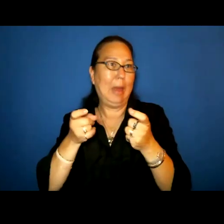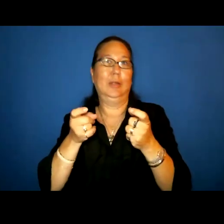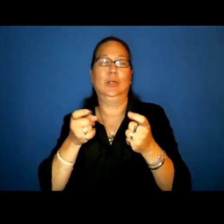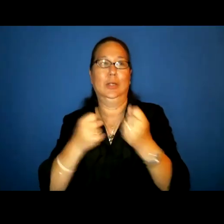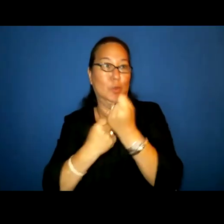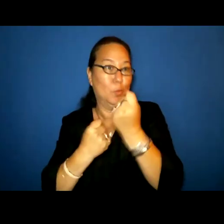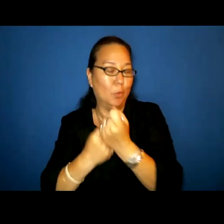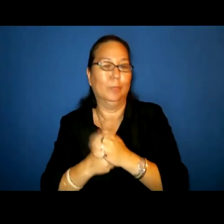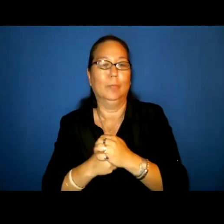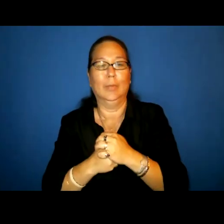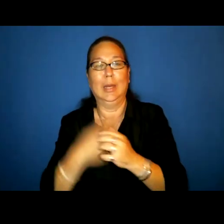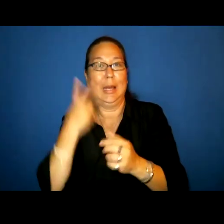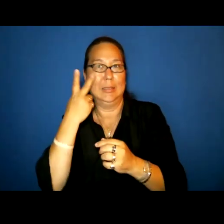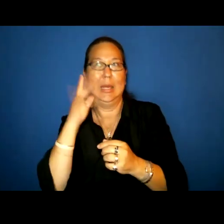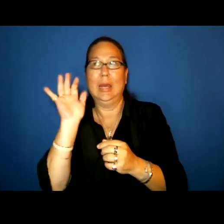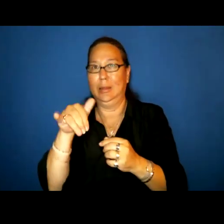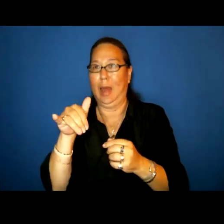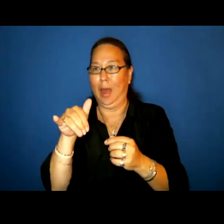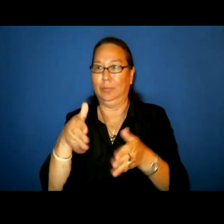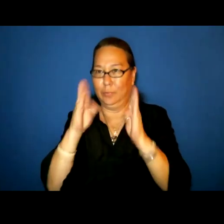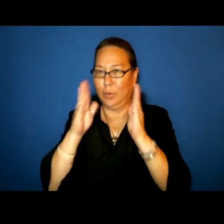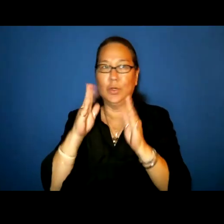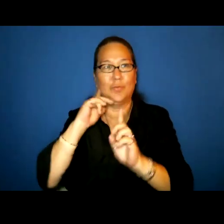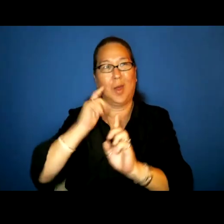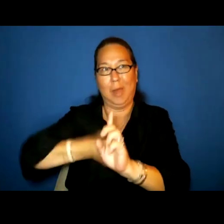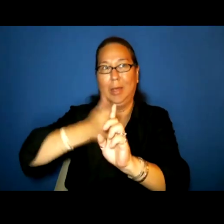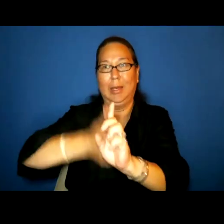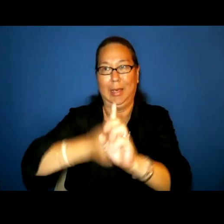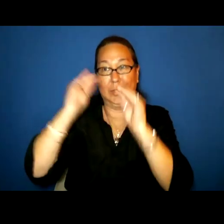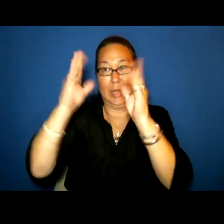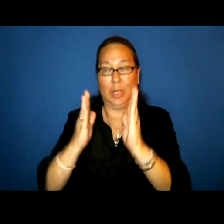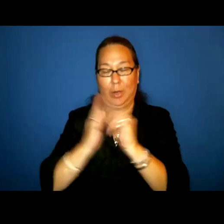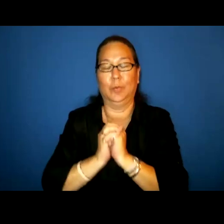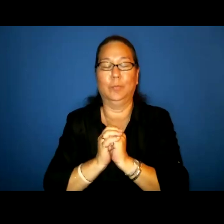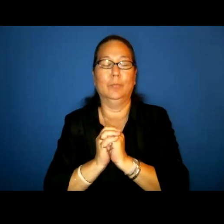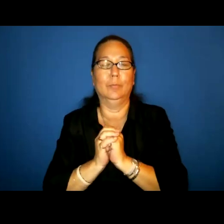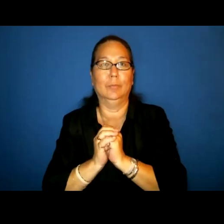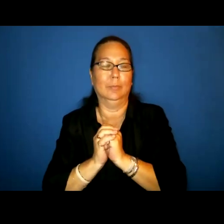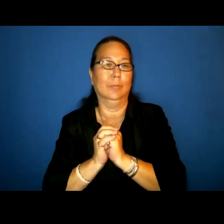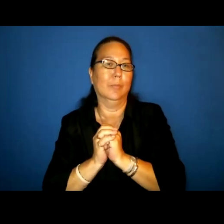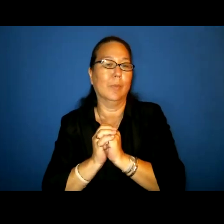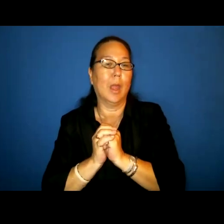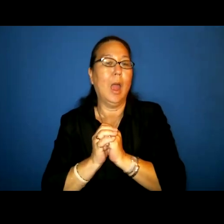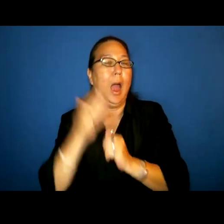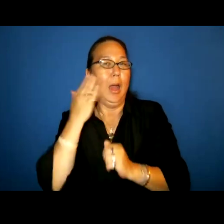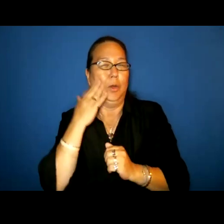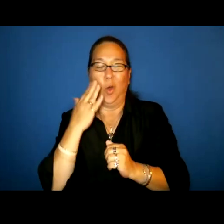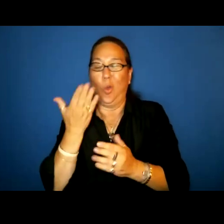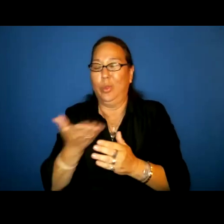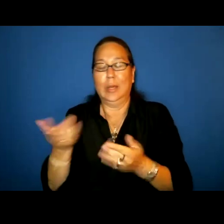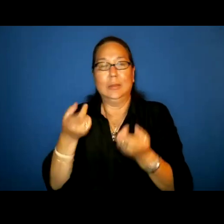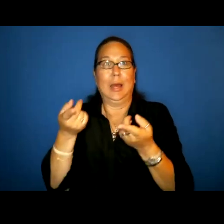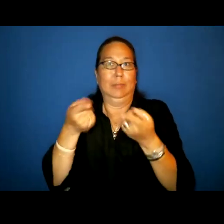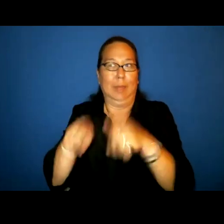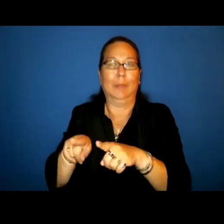sheer dedication from each and every one of our educators. Even today, I know there are incidents that come up, things that need to be